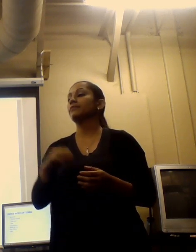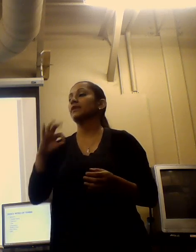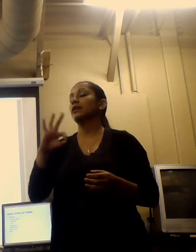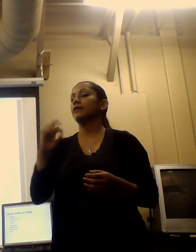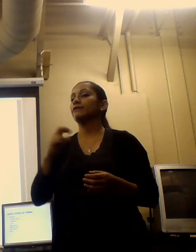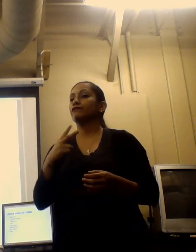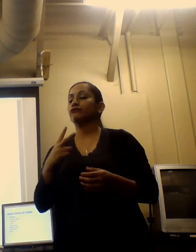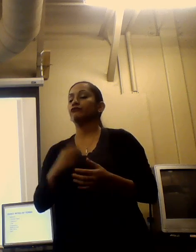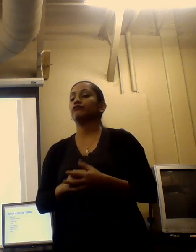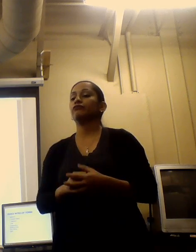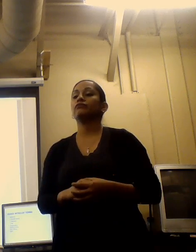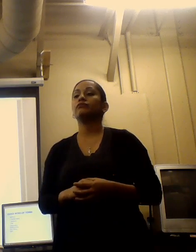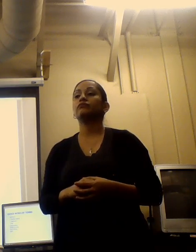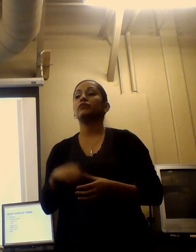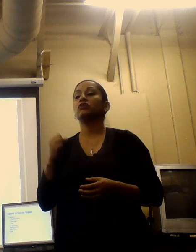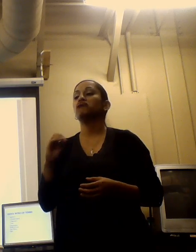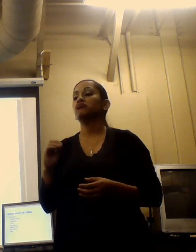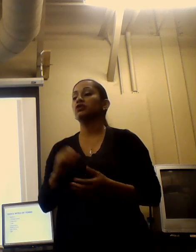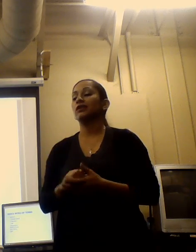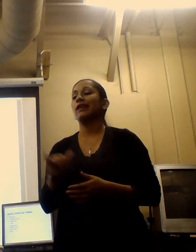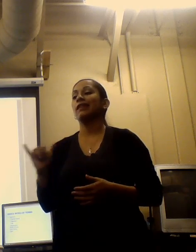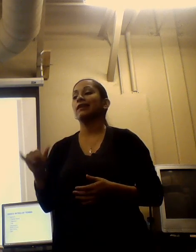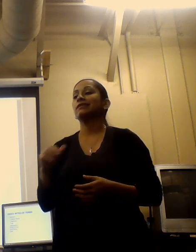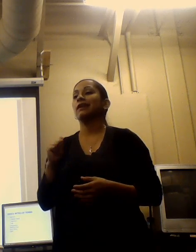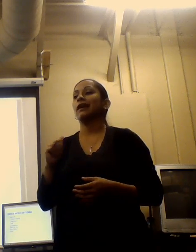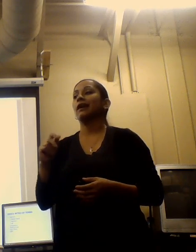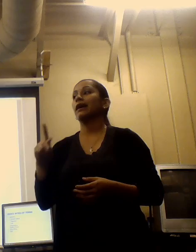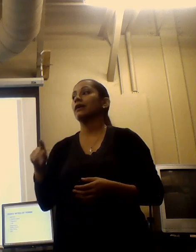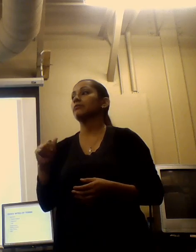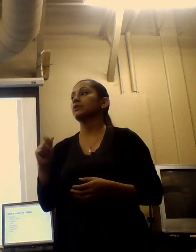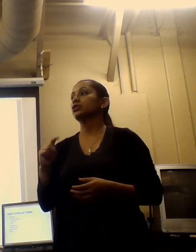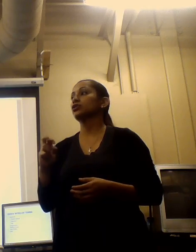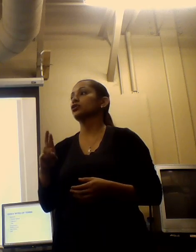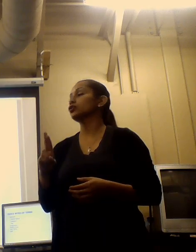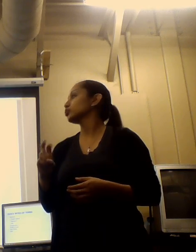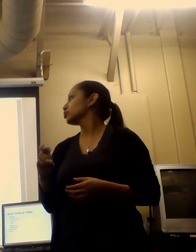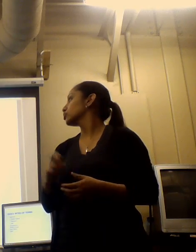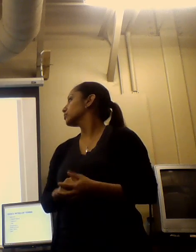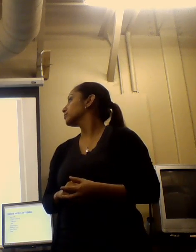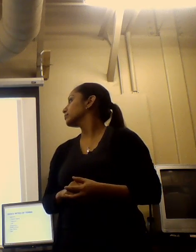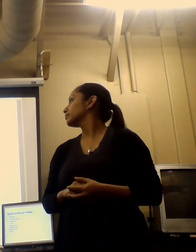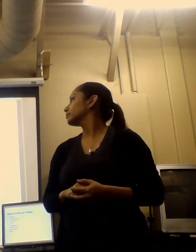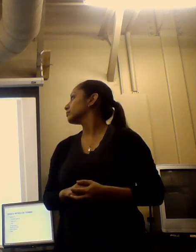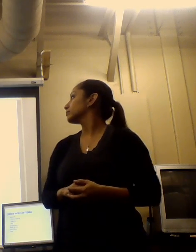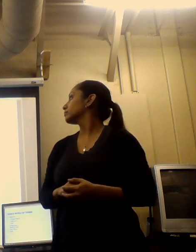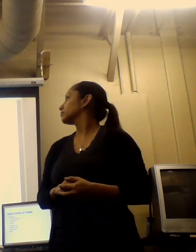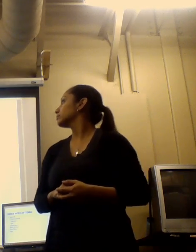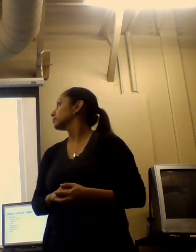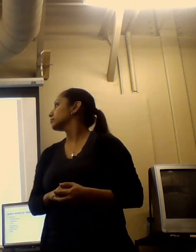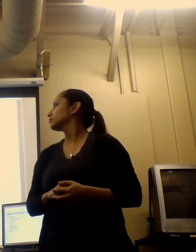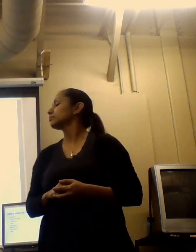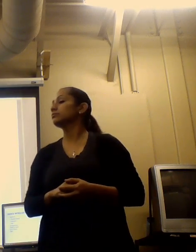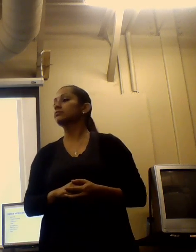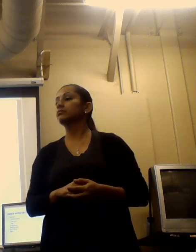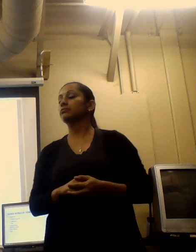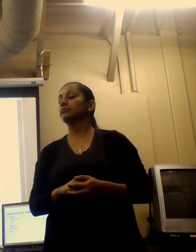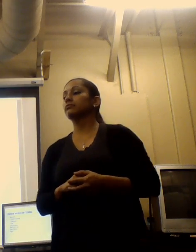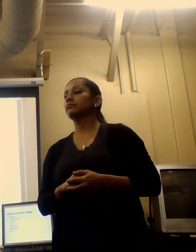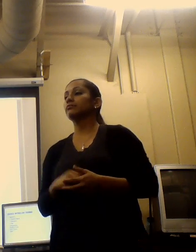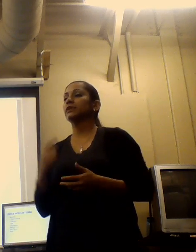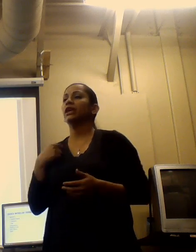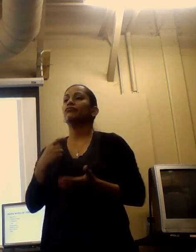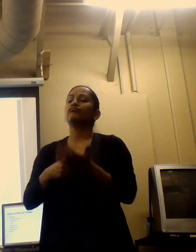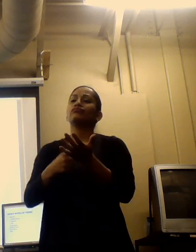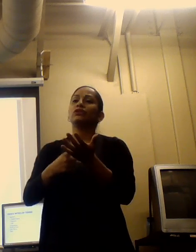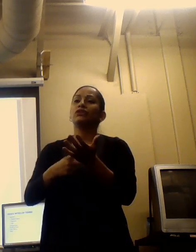So that's aperture a little bit. I also want to go back to this essay that I forgot to show you. We were talking about like showing a sense of place